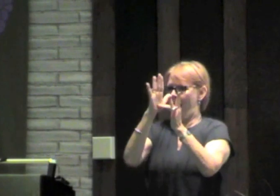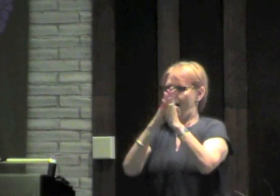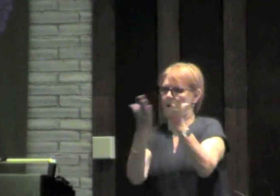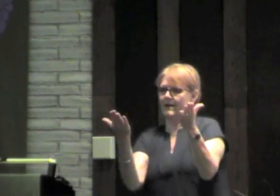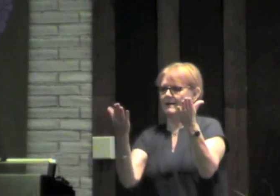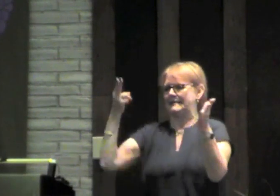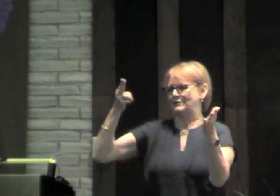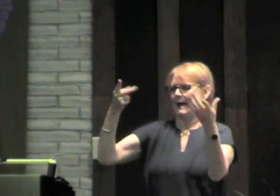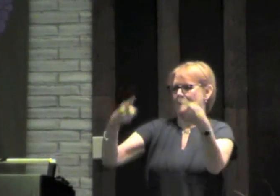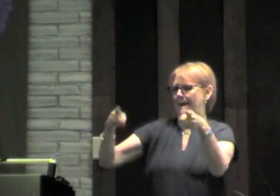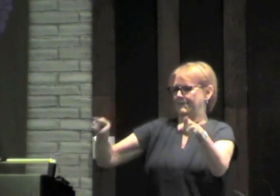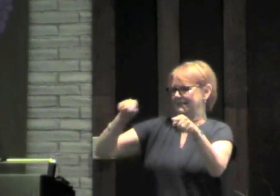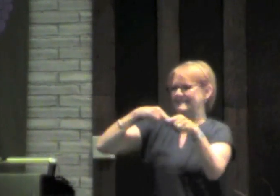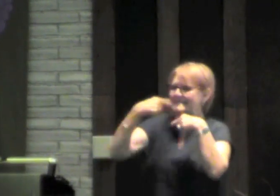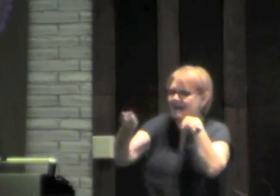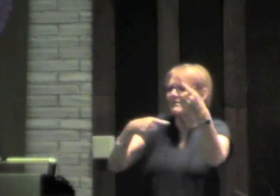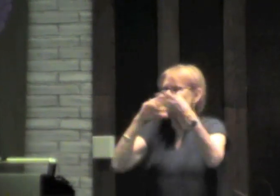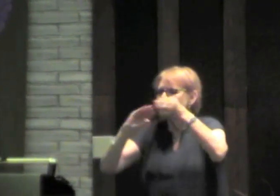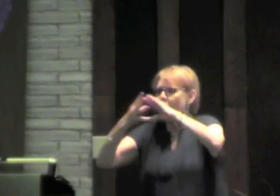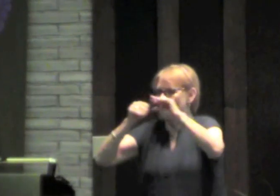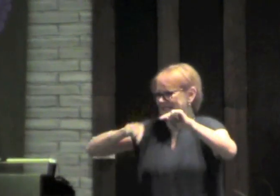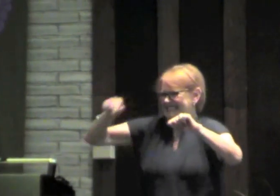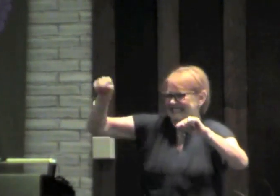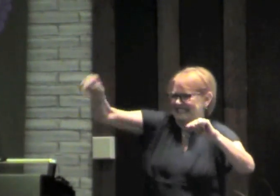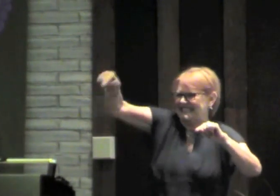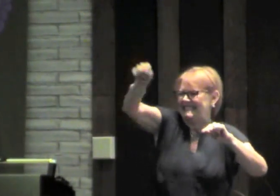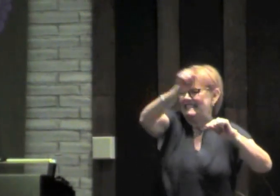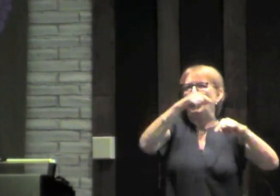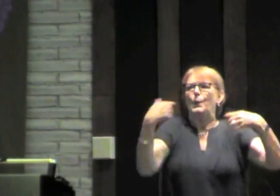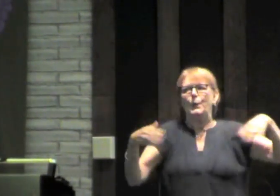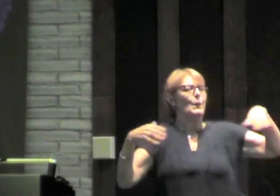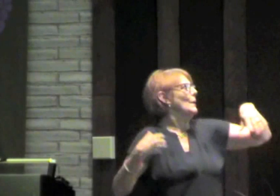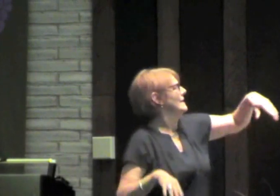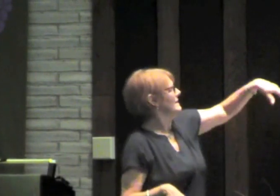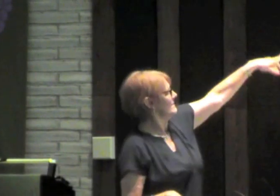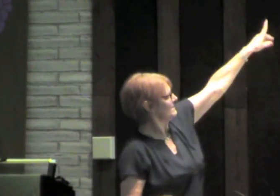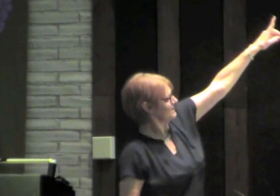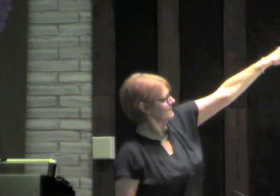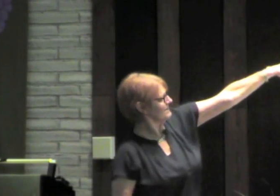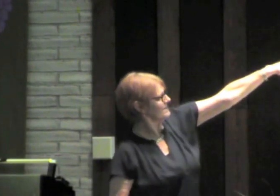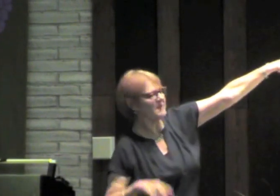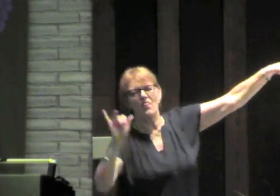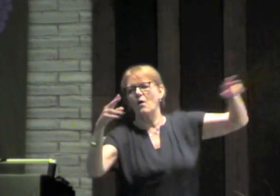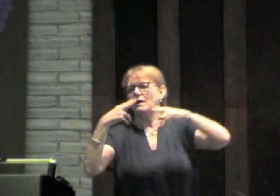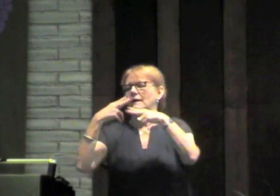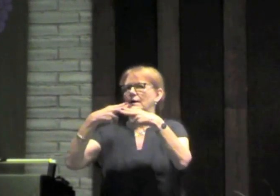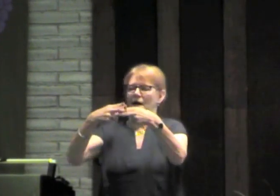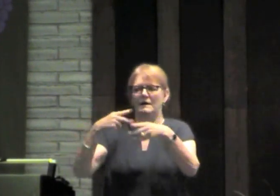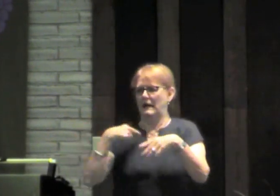over some of these areas, because this is where the Bible stories happened, and at least it's preserved for us to